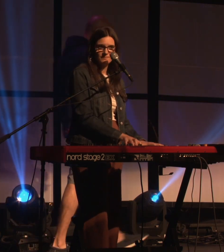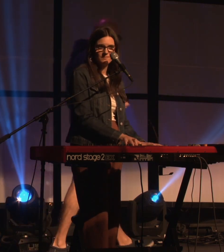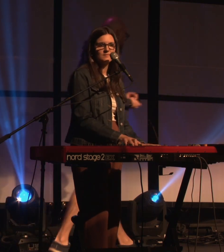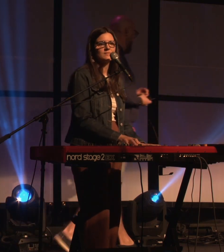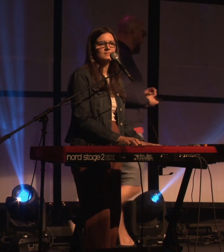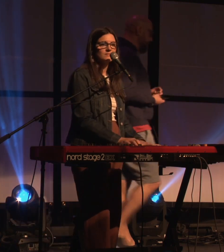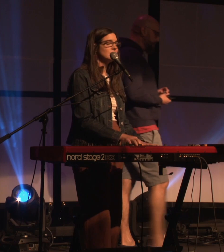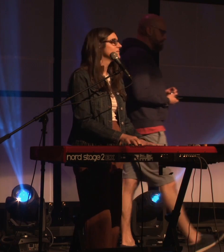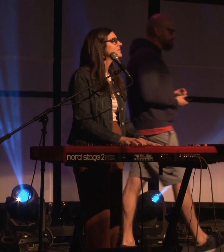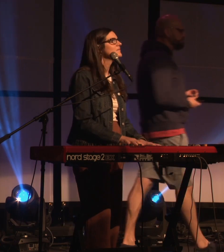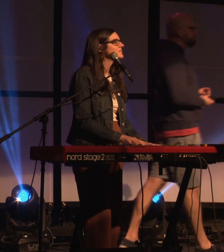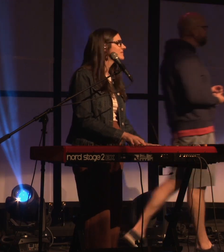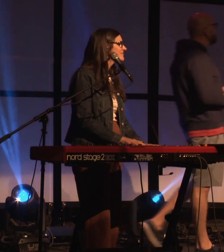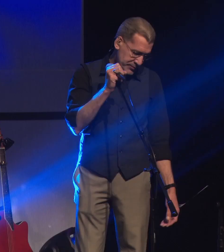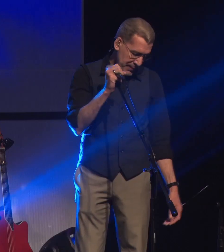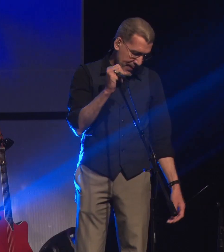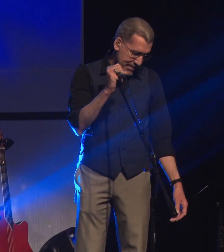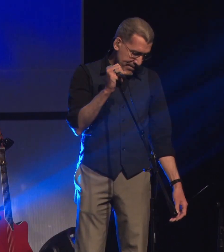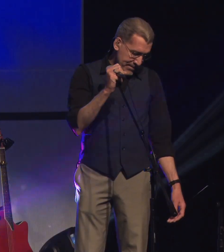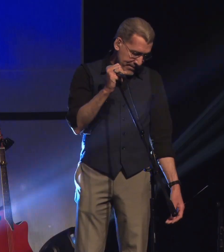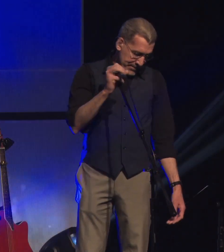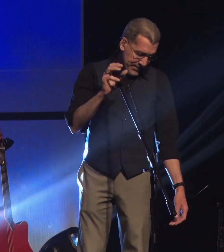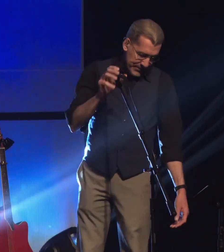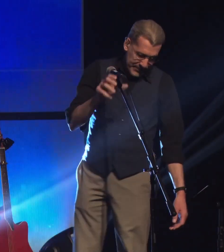Will follow me.